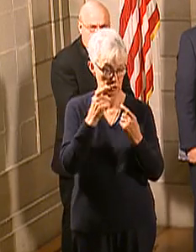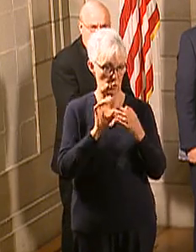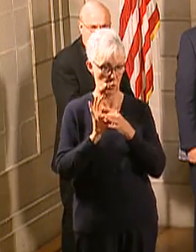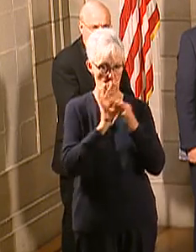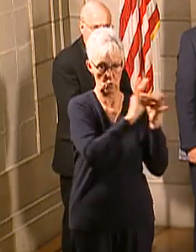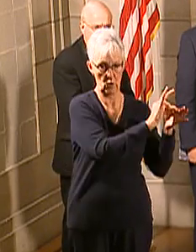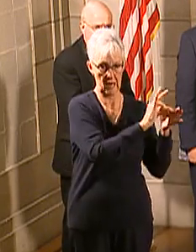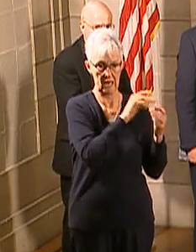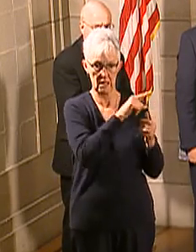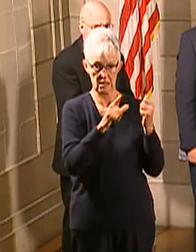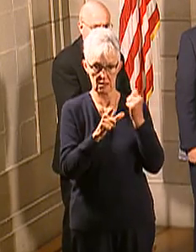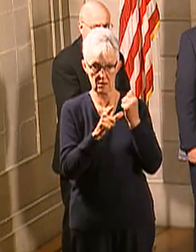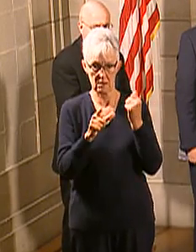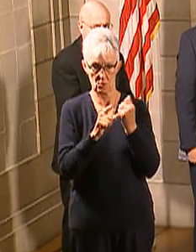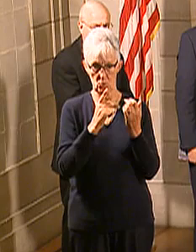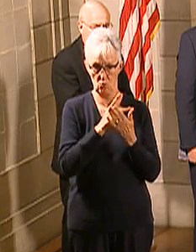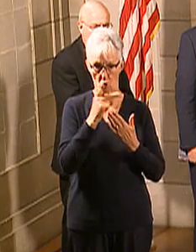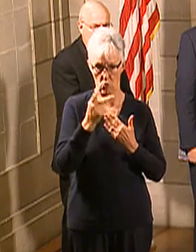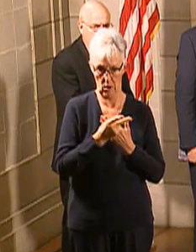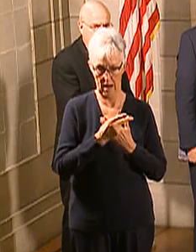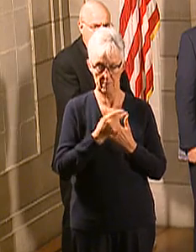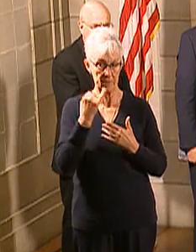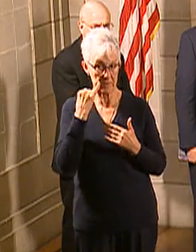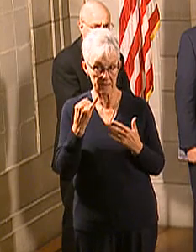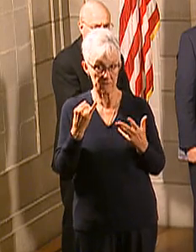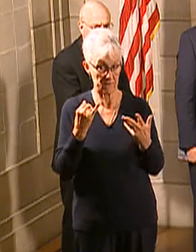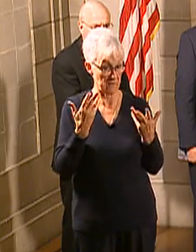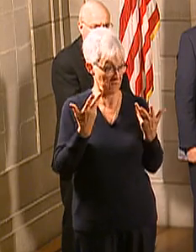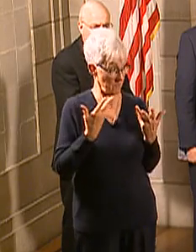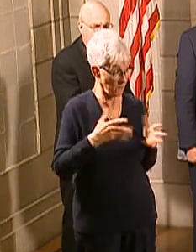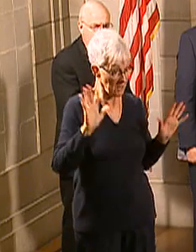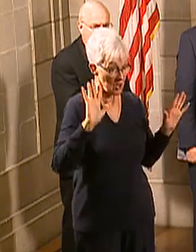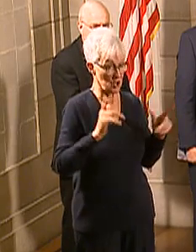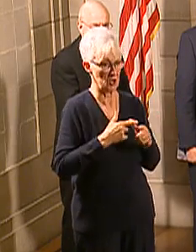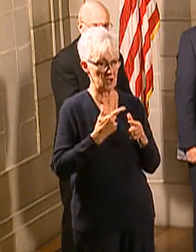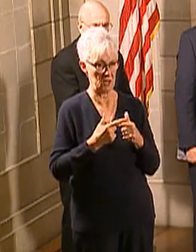begin with. And when we exhaust those questions, we'll move on to other topics.